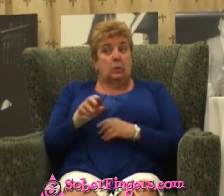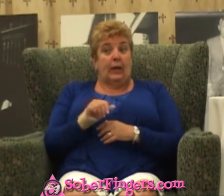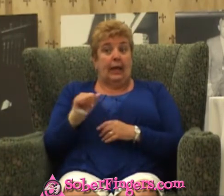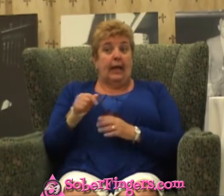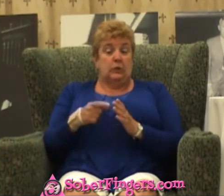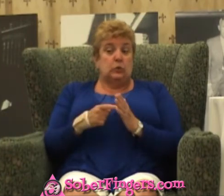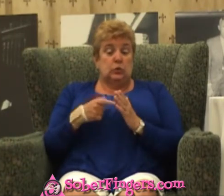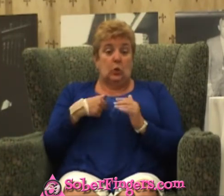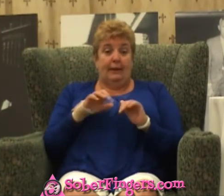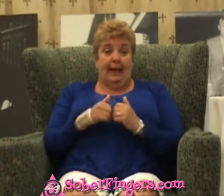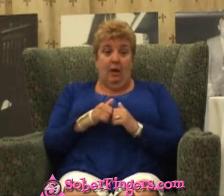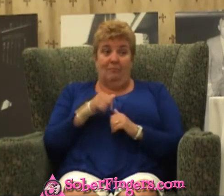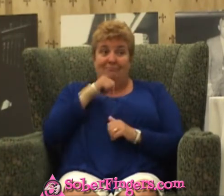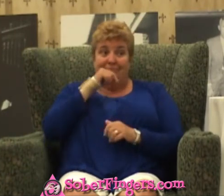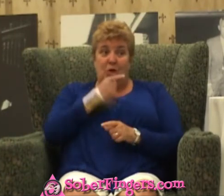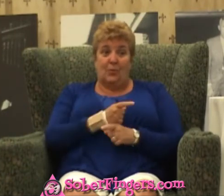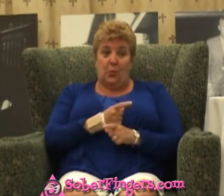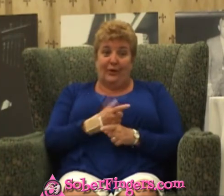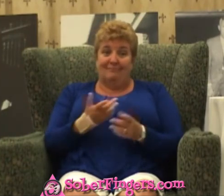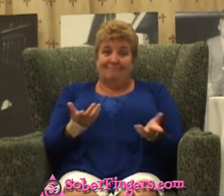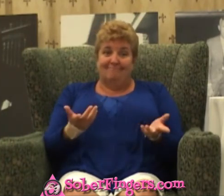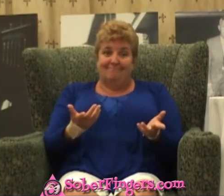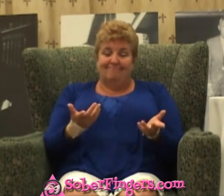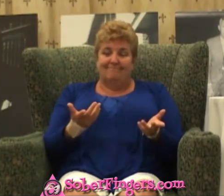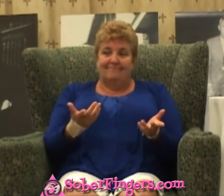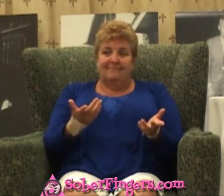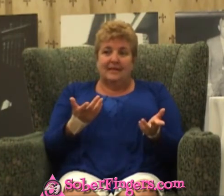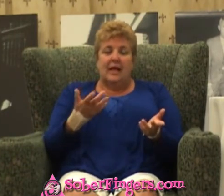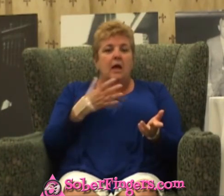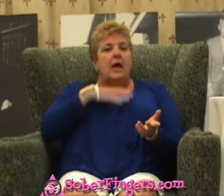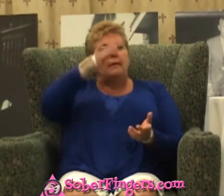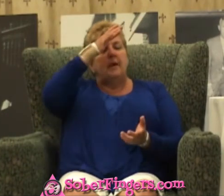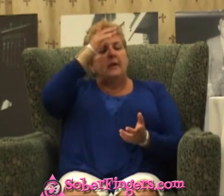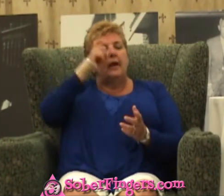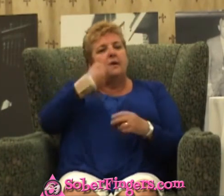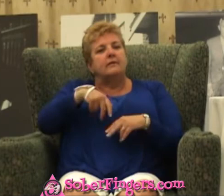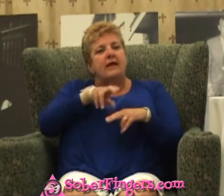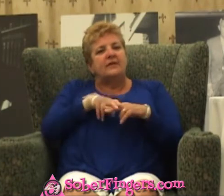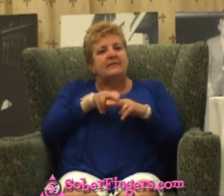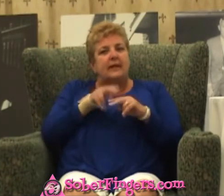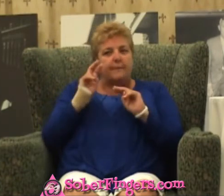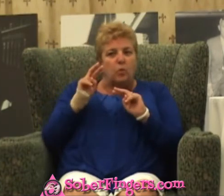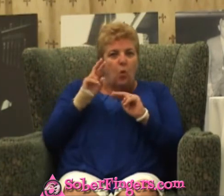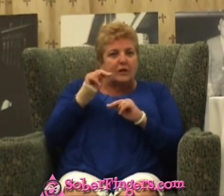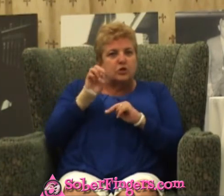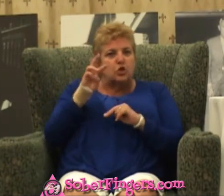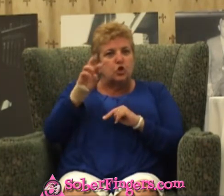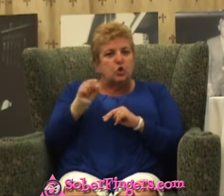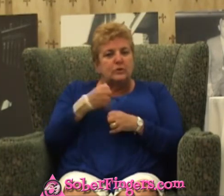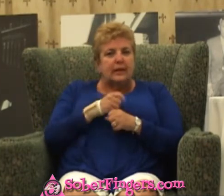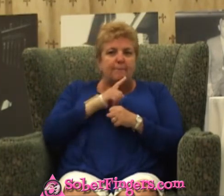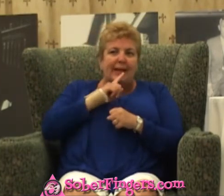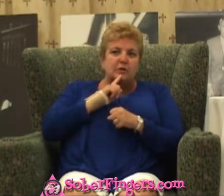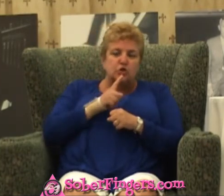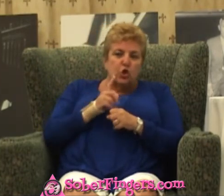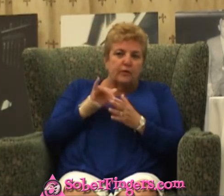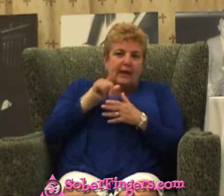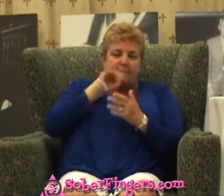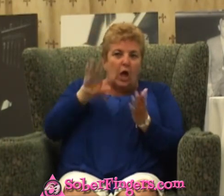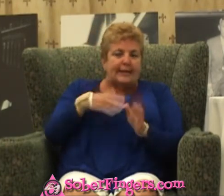And my dad doesn't have to sit up nights anymore watching the news to make sure his daughter's name isn't on the list of the victims of the serial killers of the day. You know, he sleeps